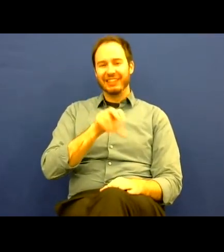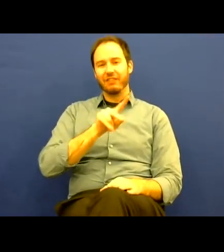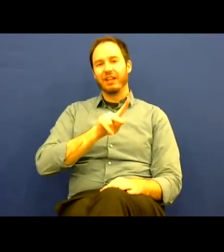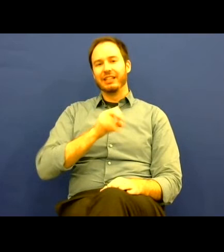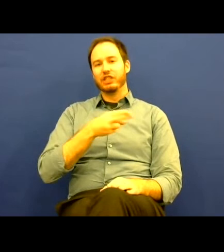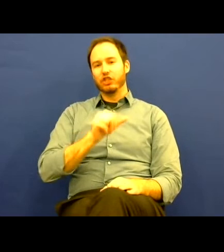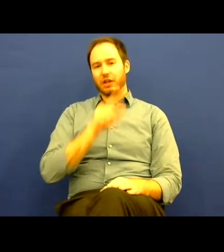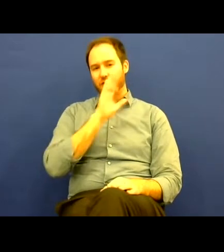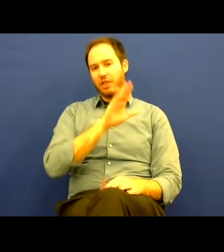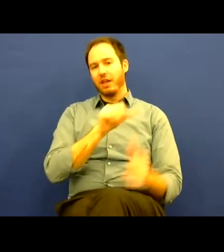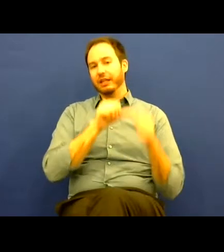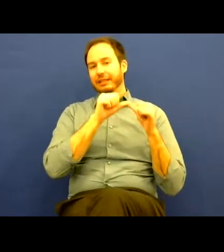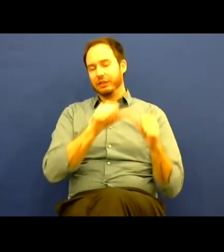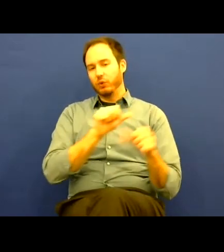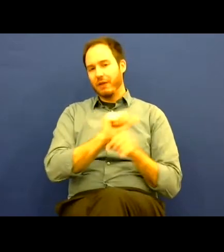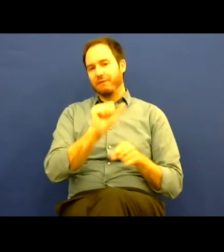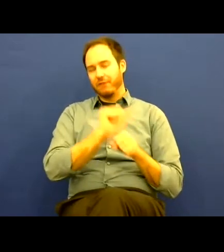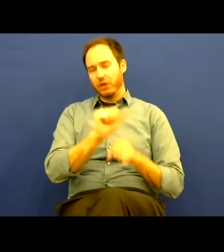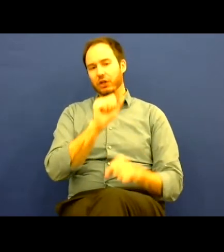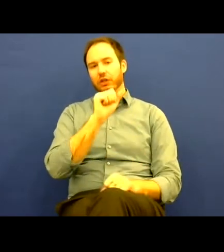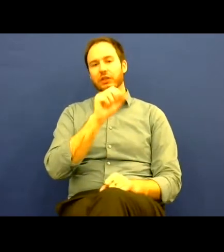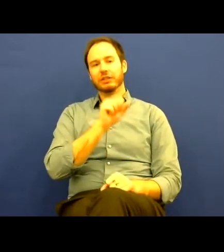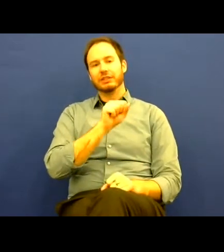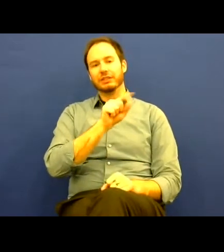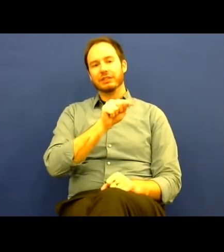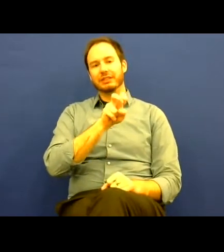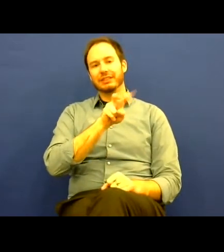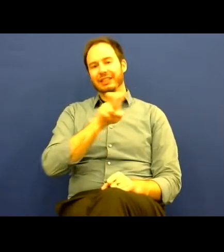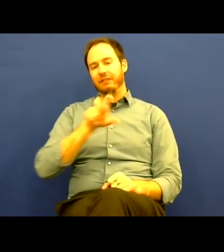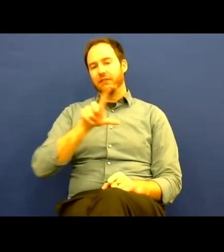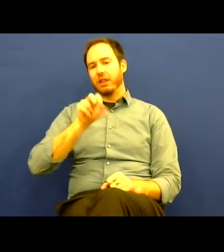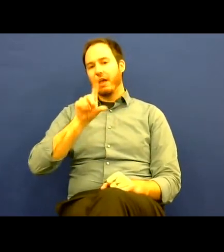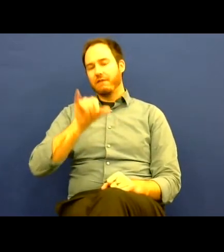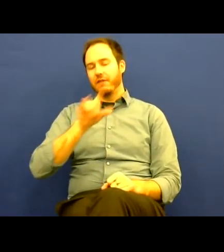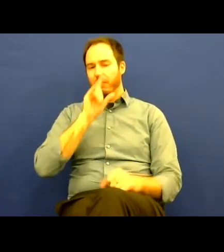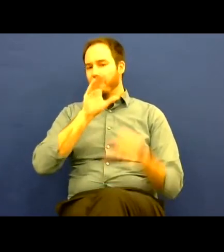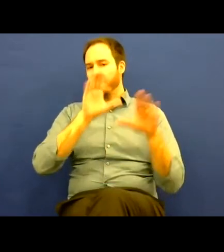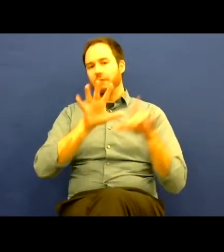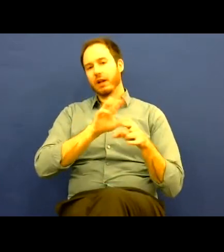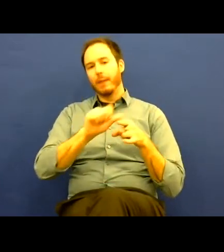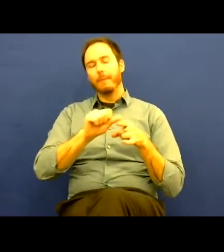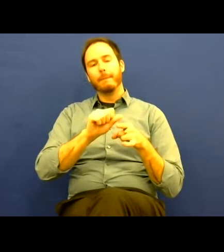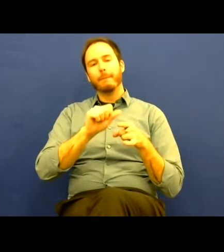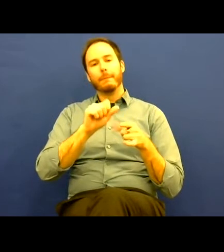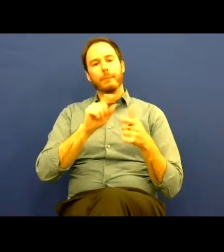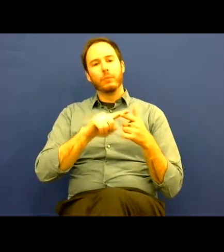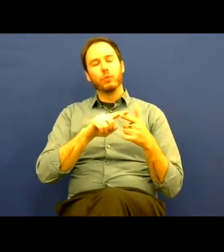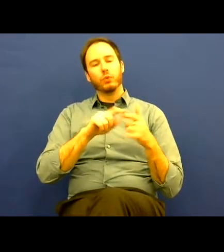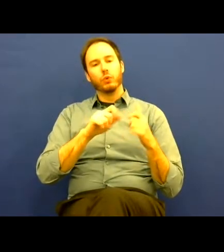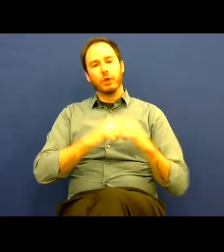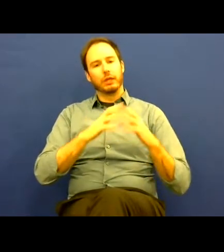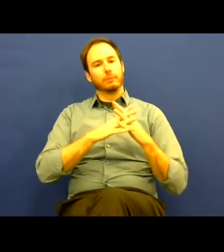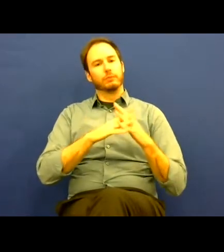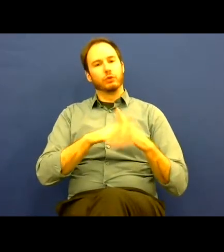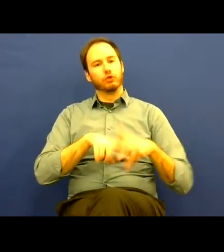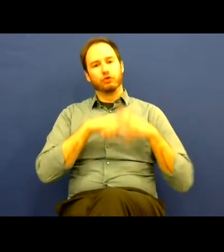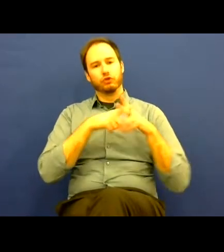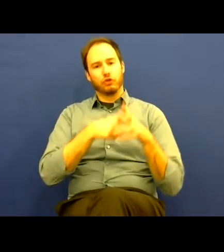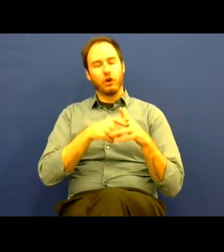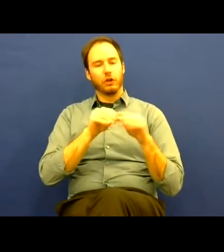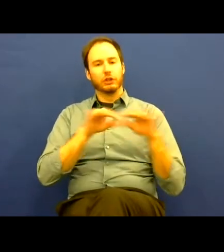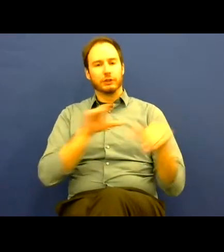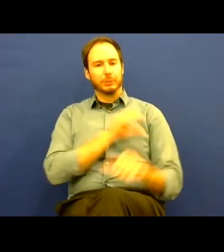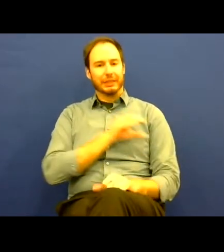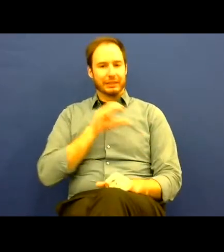for their continued efforts. Steve Lovey has been doing a phenomenal job getting this up off the ground.